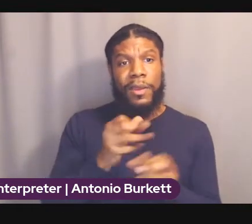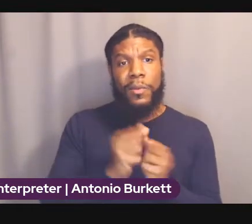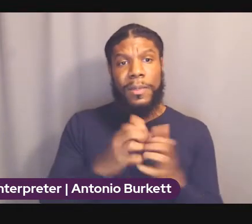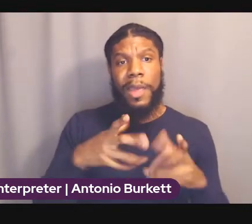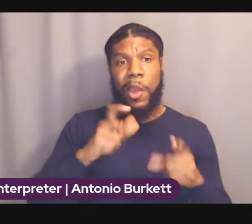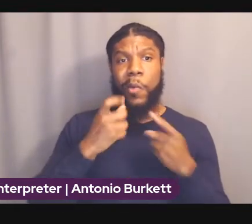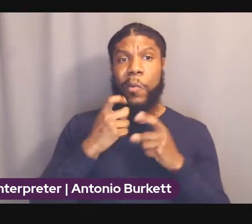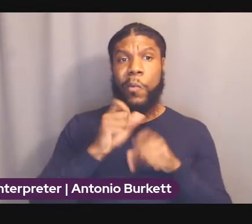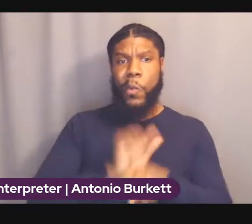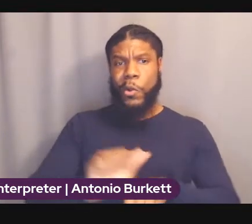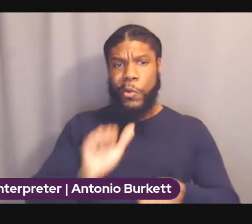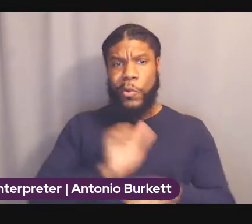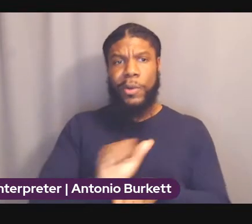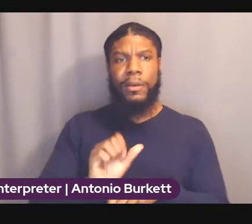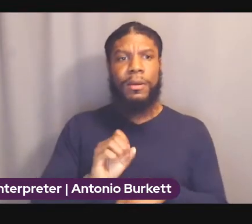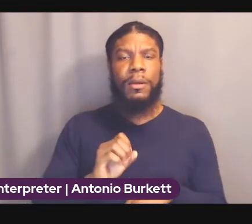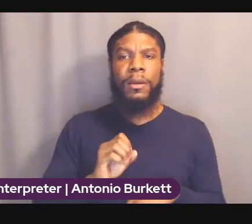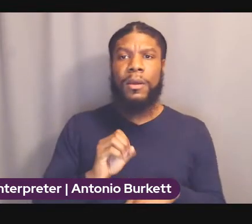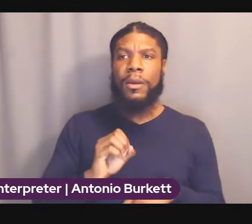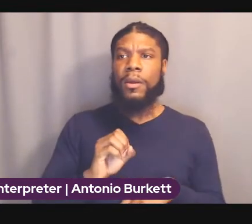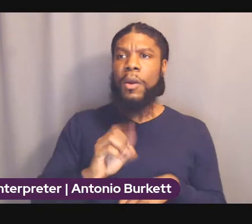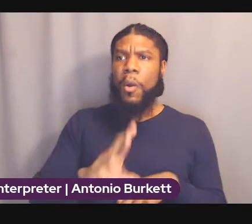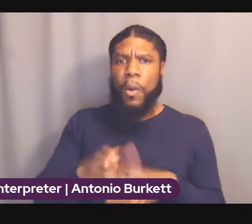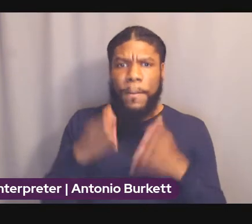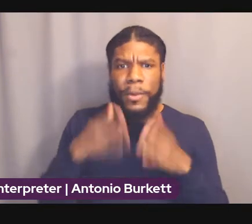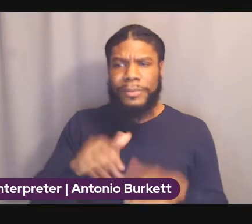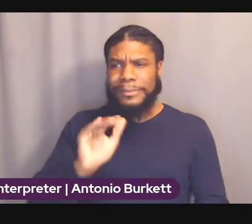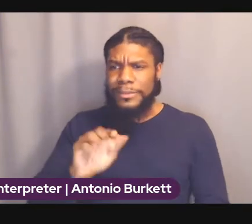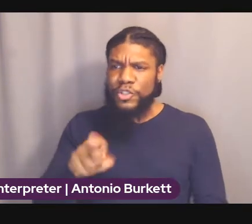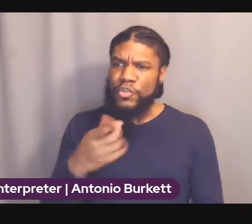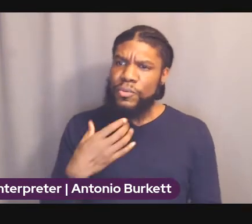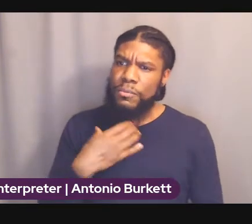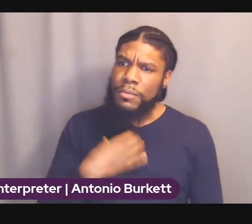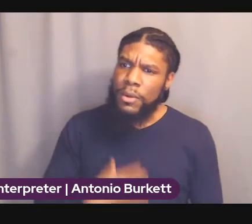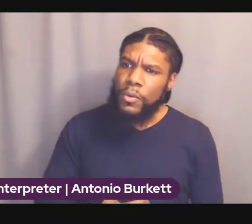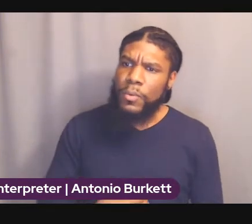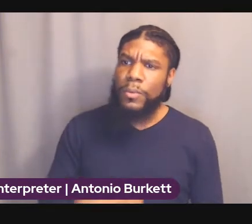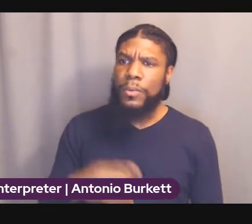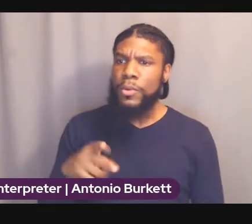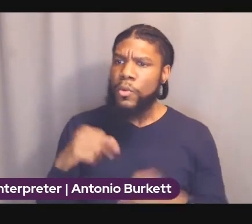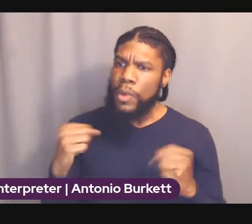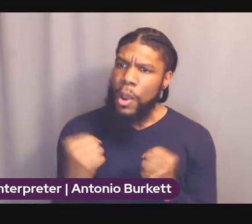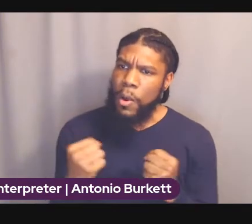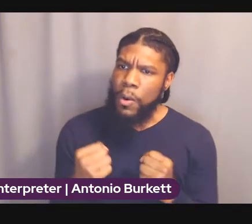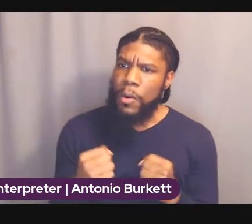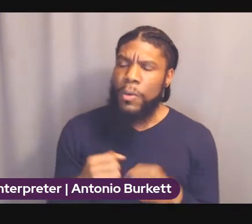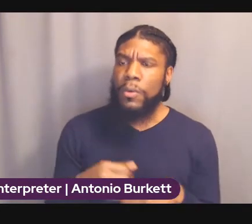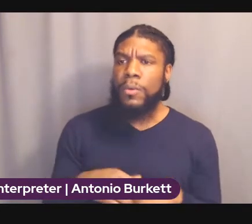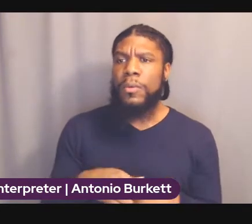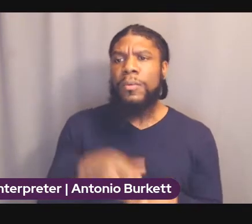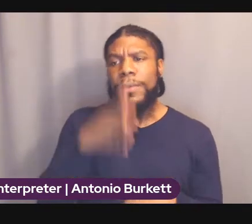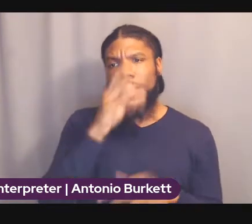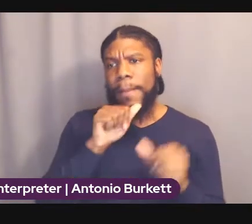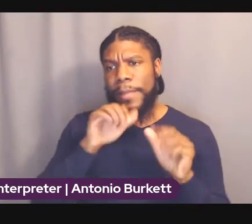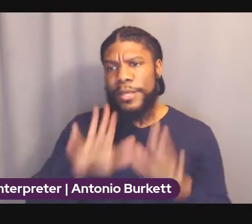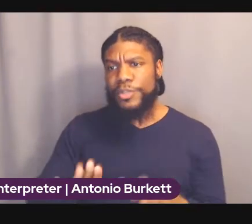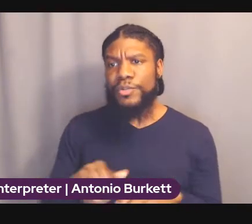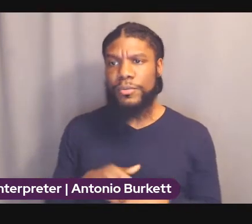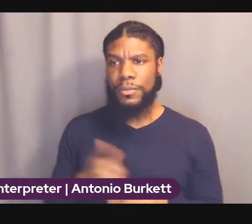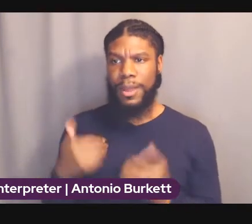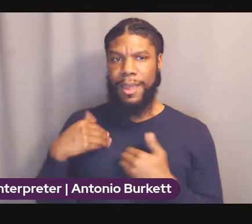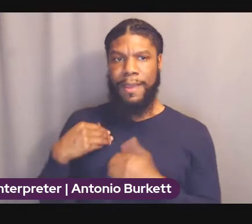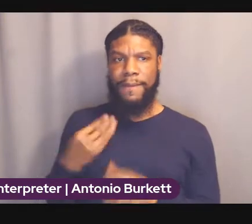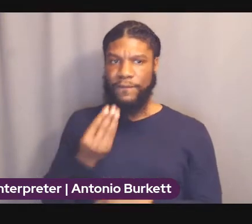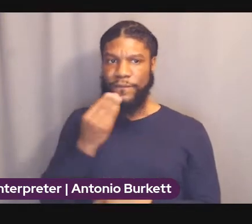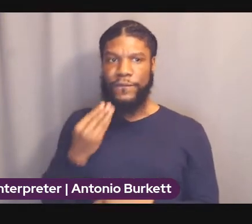cold? Or are you hungry? May God bless you," yet they have food and won't offer it. See, sometimes we have